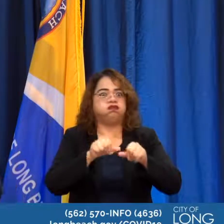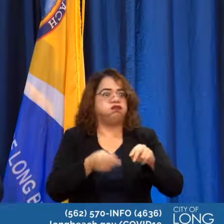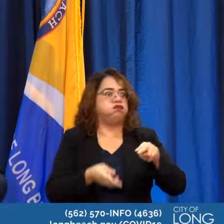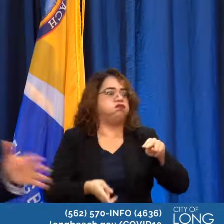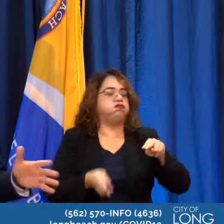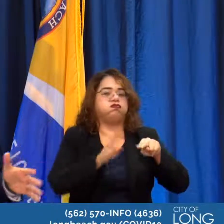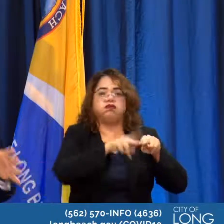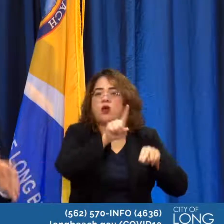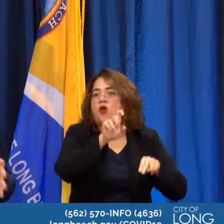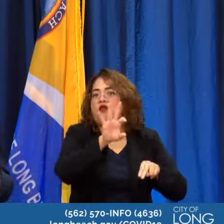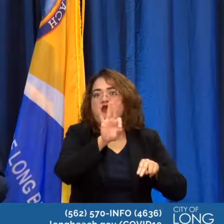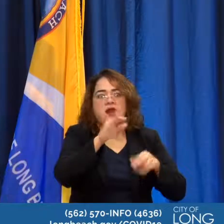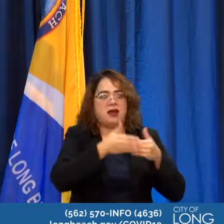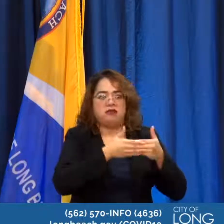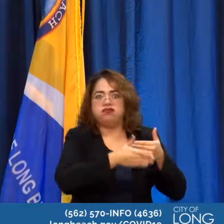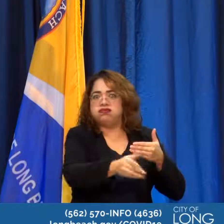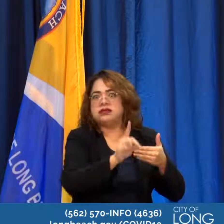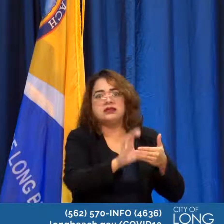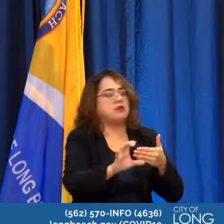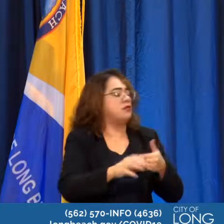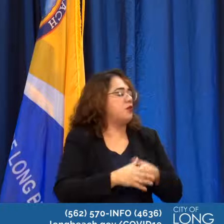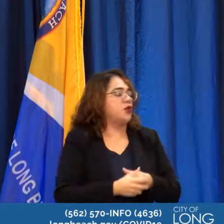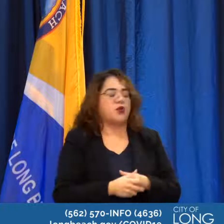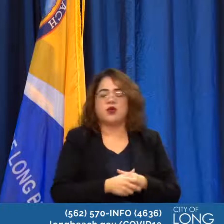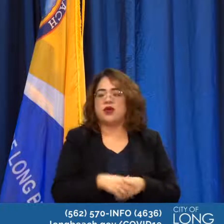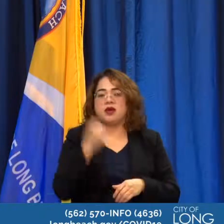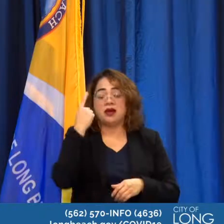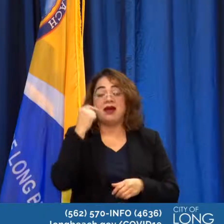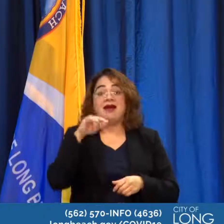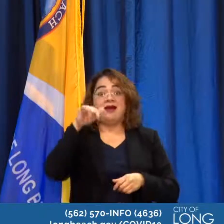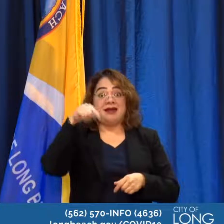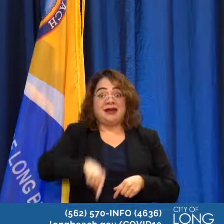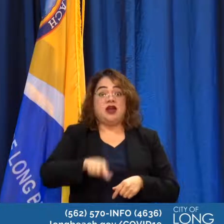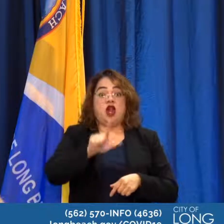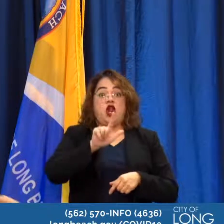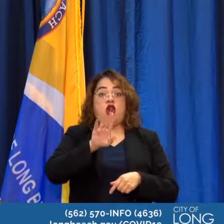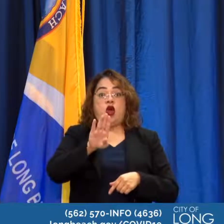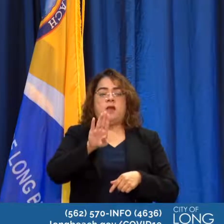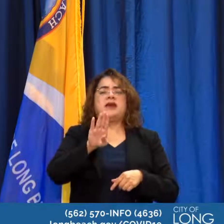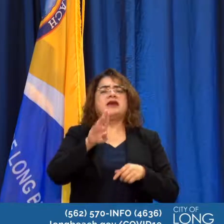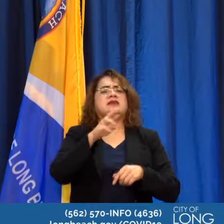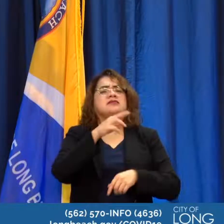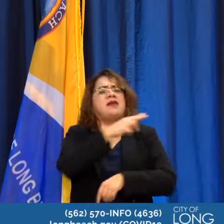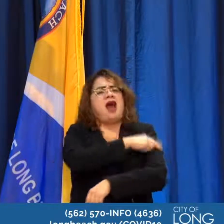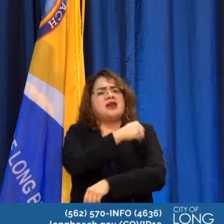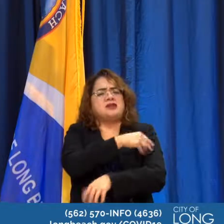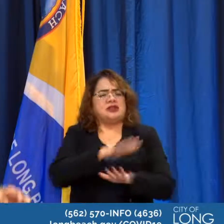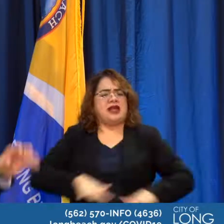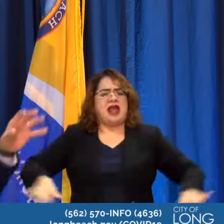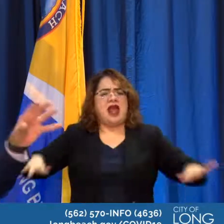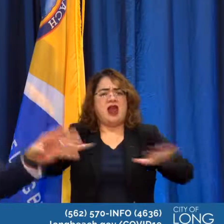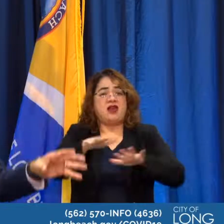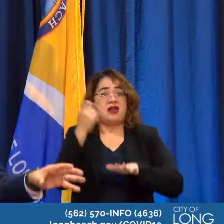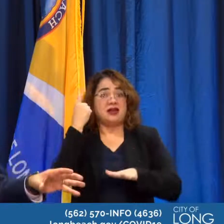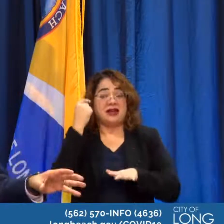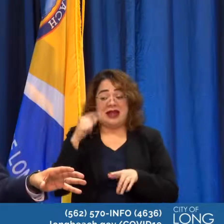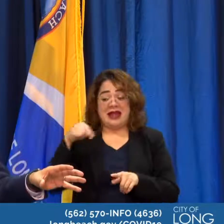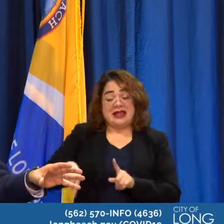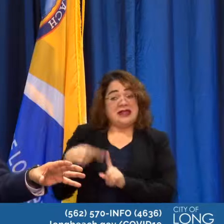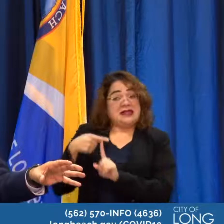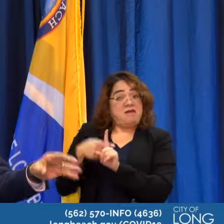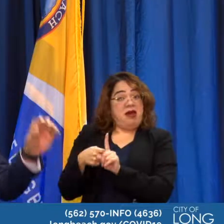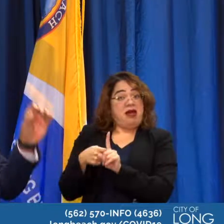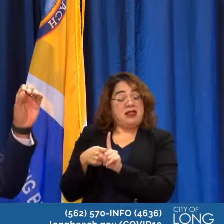If you look at just Long Beach residents that are in hospitals, and that's a number that's oftentimes on our dashboard, we went from earlier this